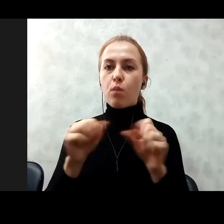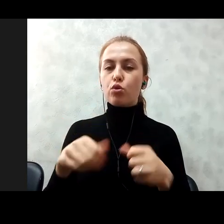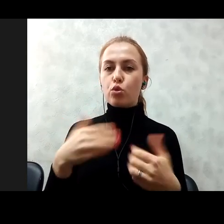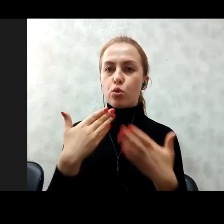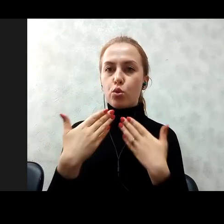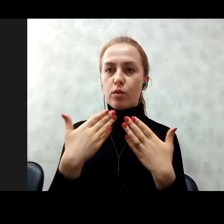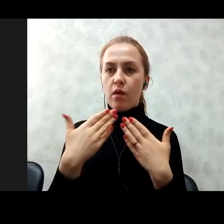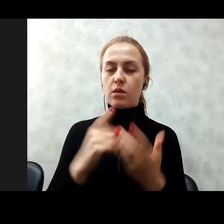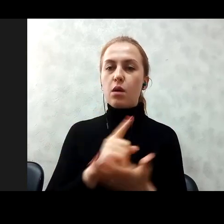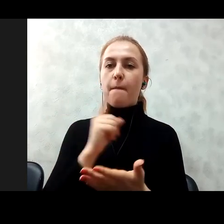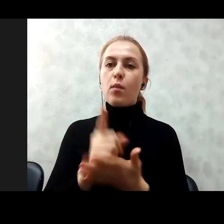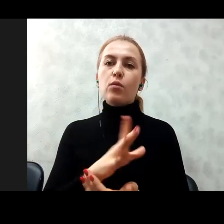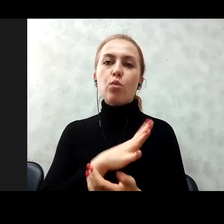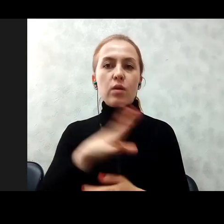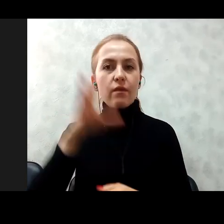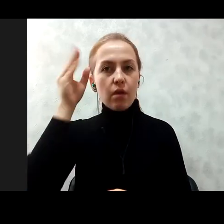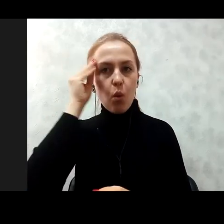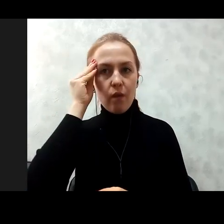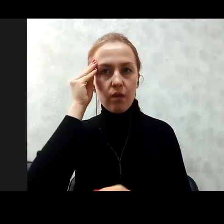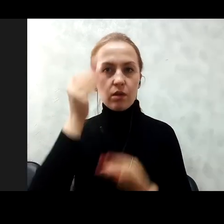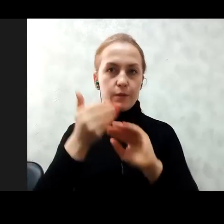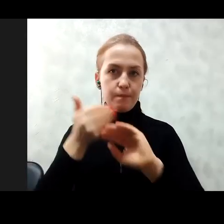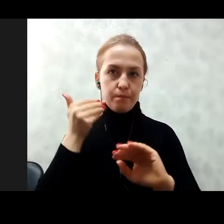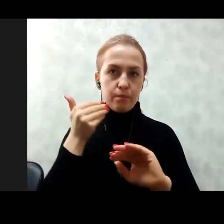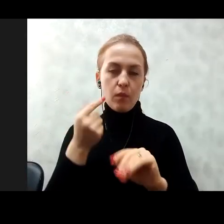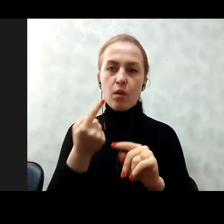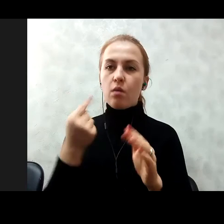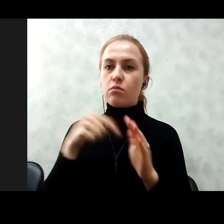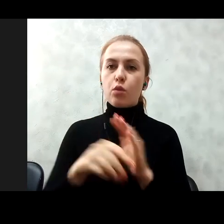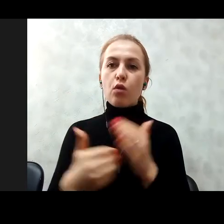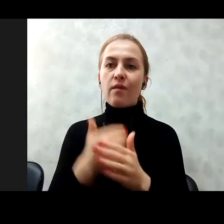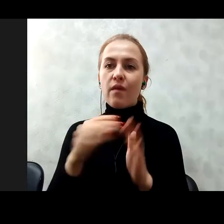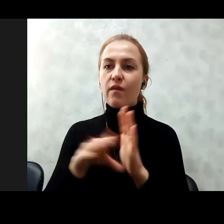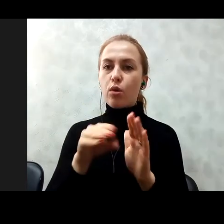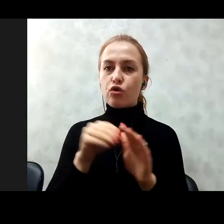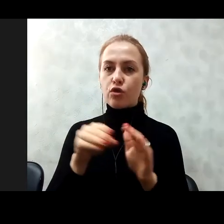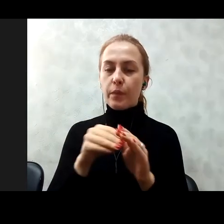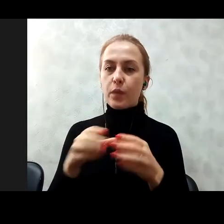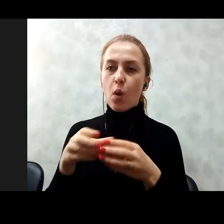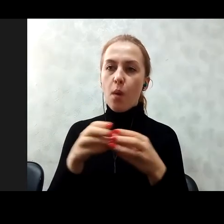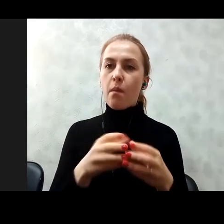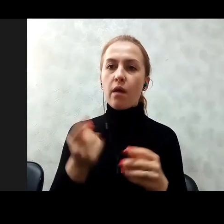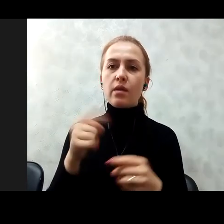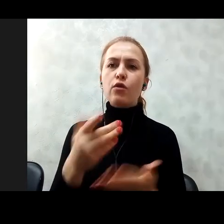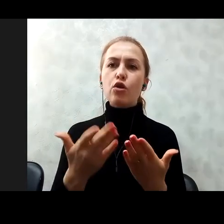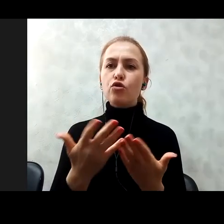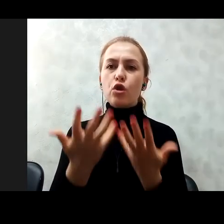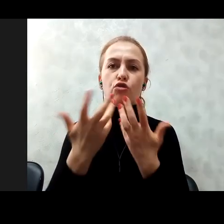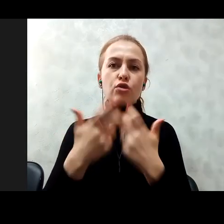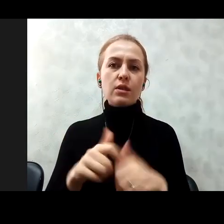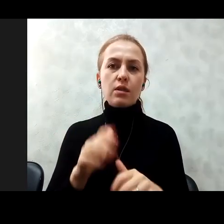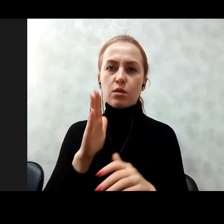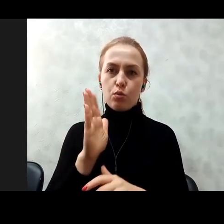opinions should be sought and actually provided well in